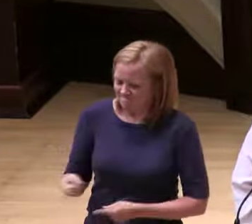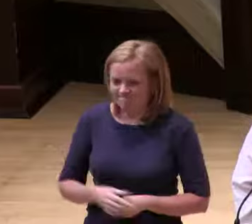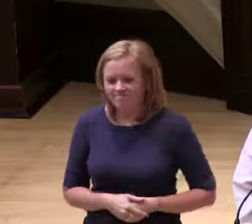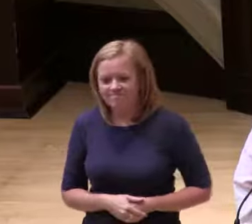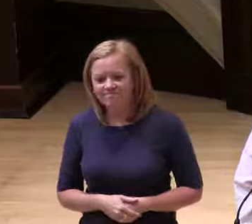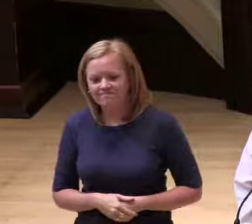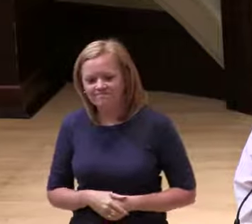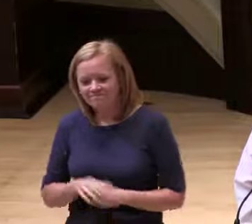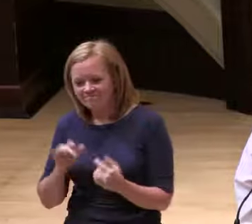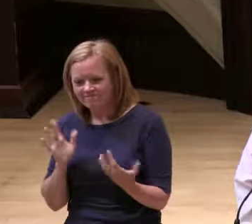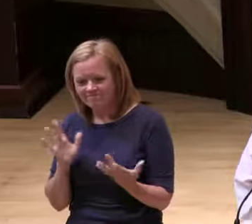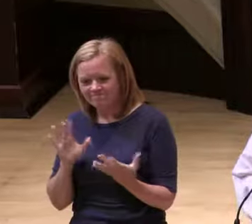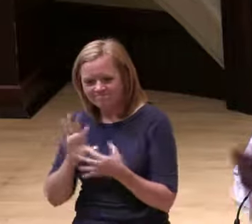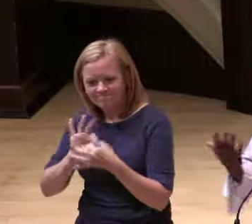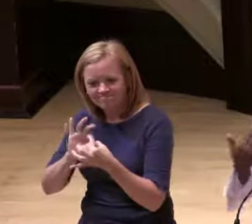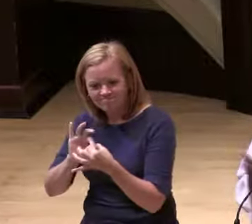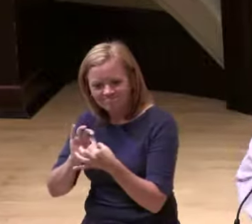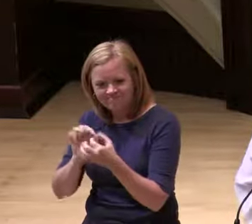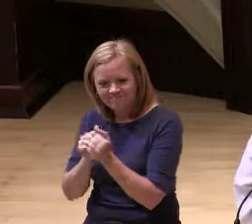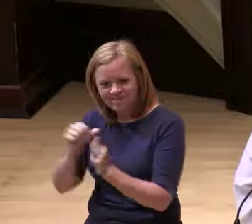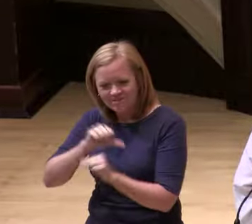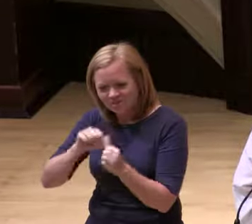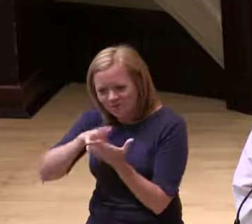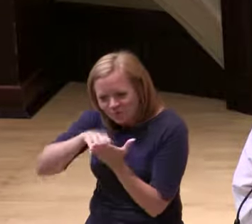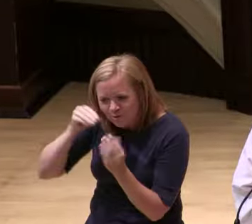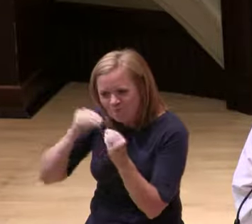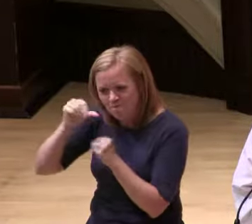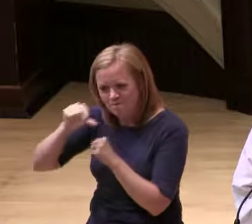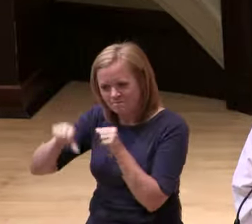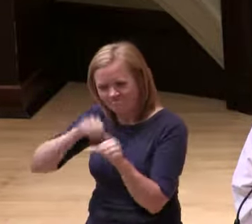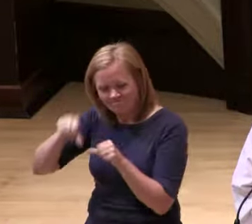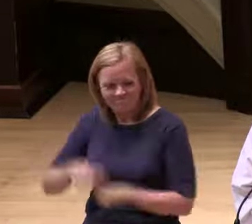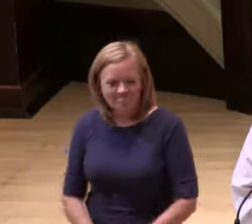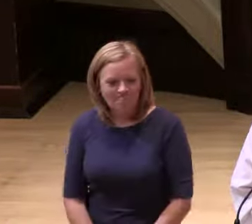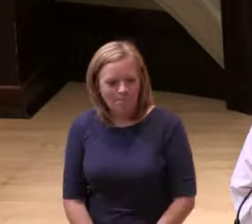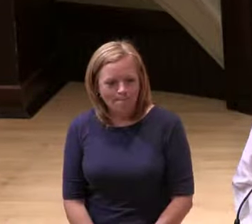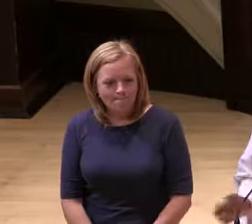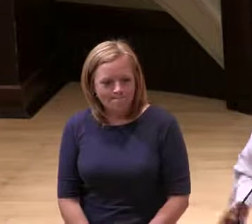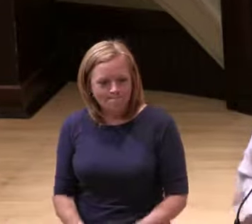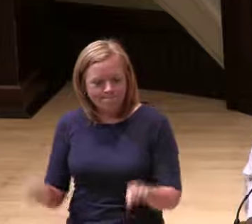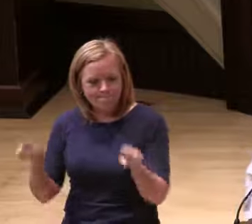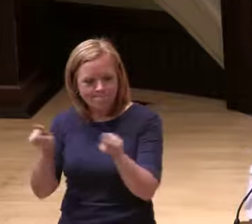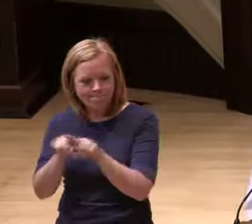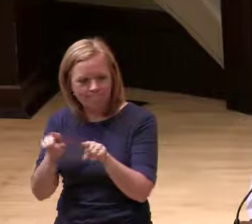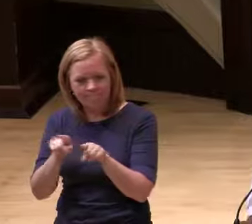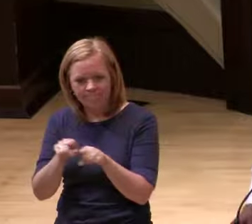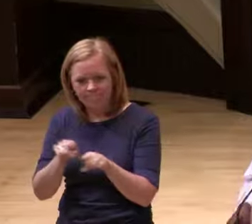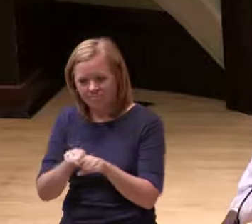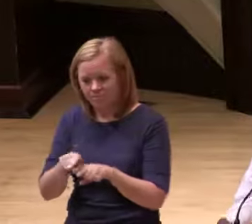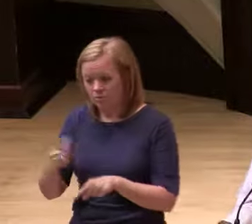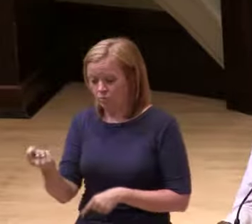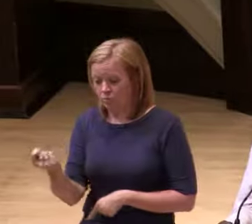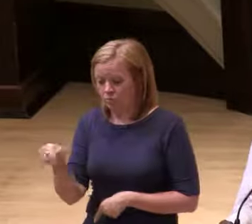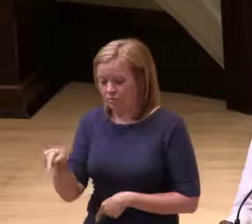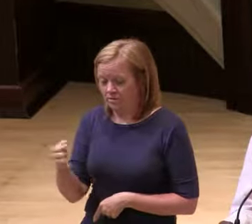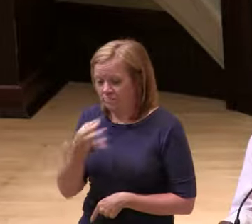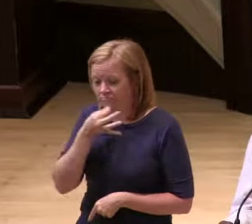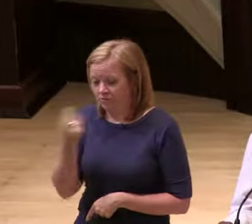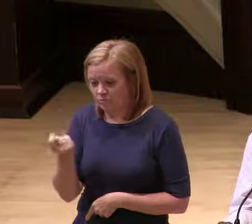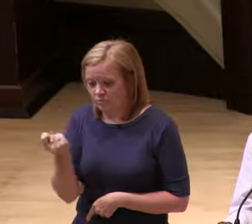let's connect more together and learn more about each other. And also, this coming Tuesday is